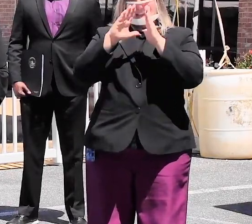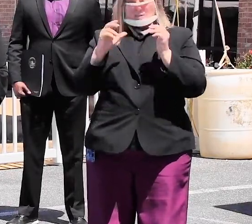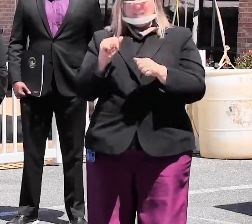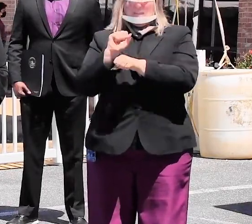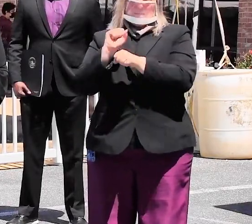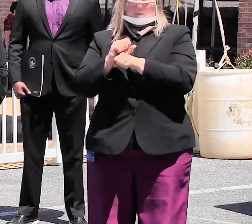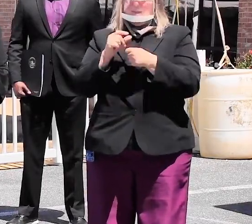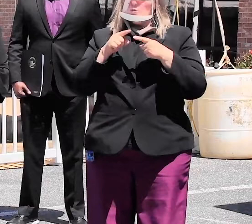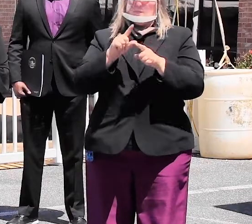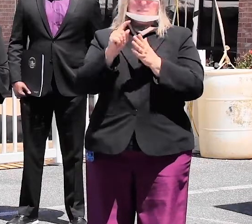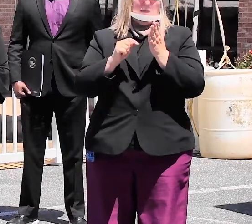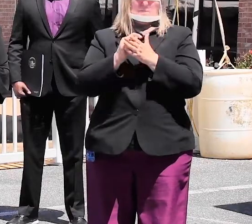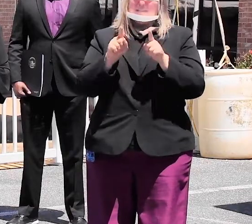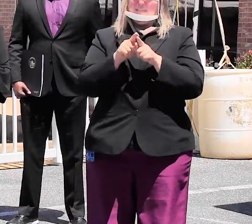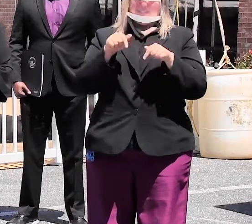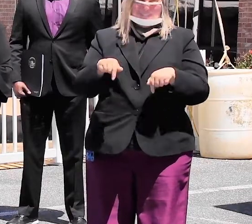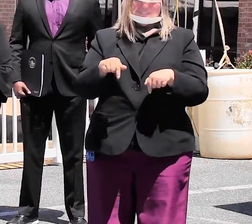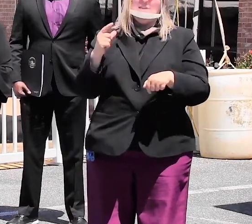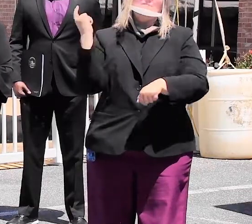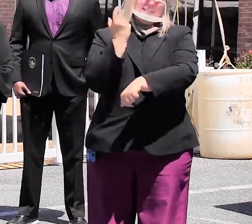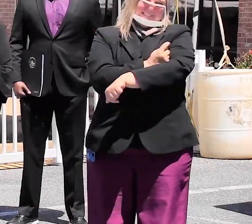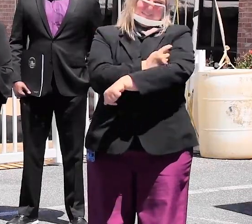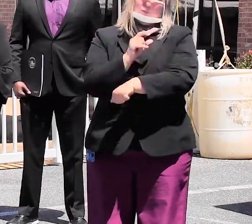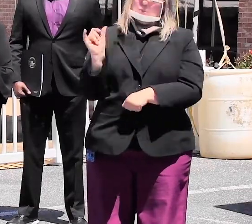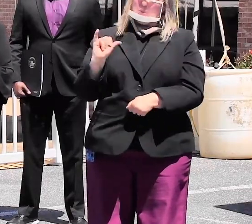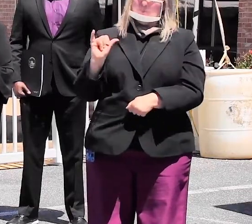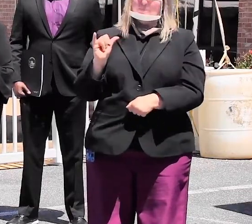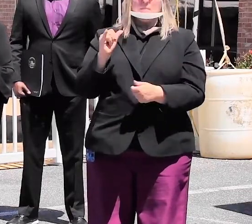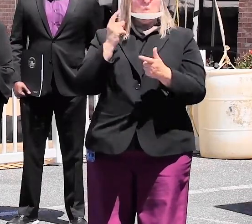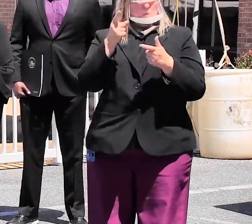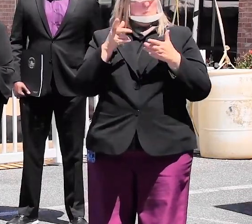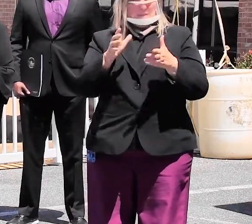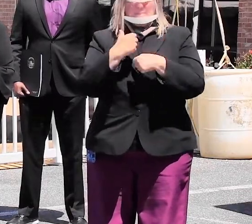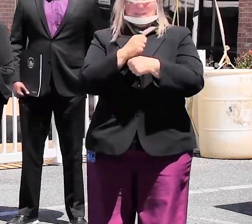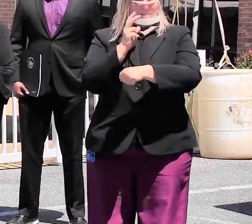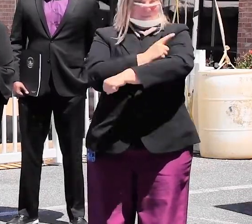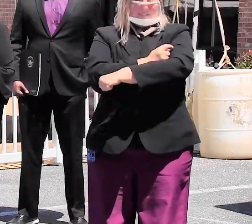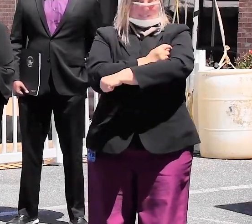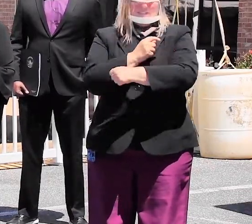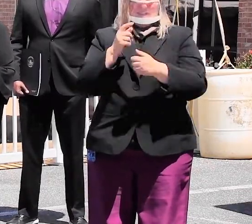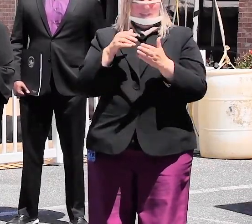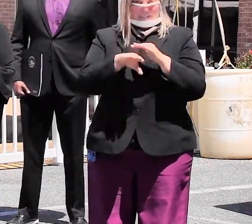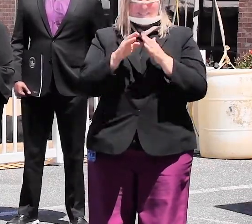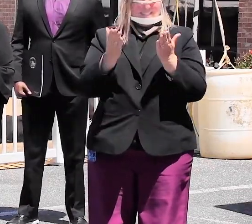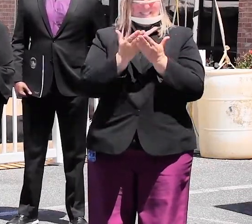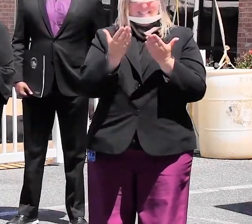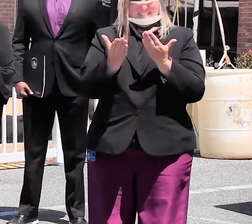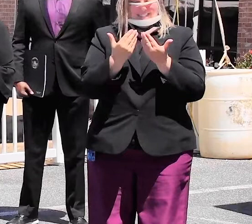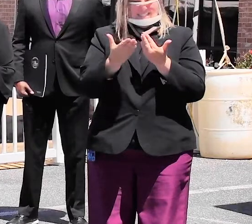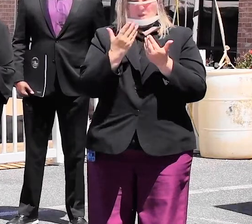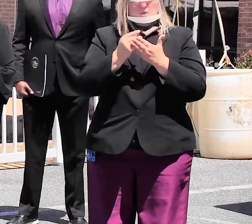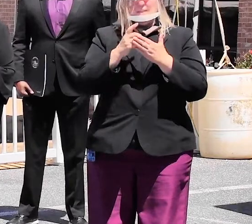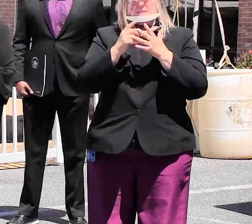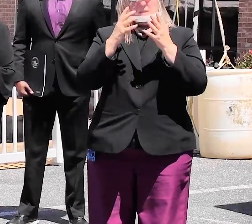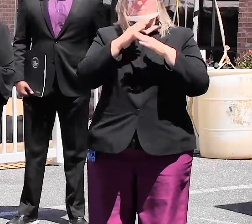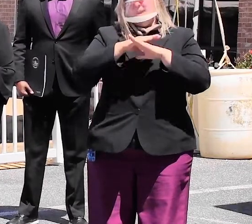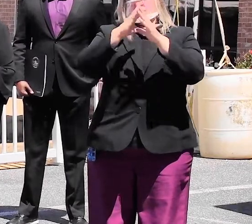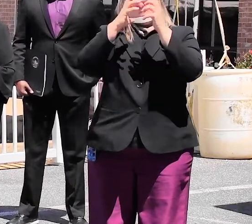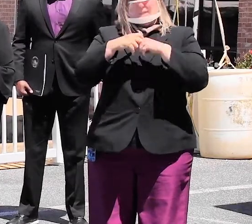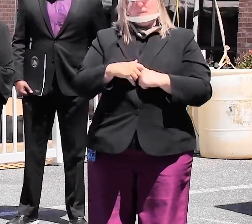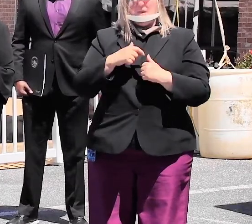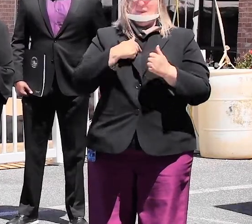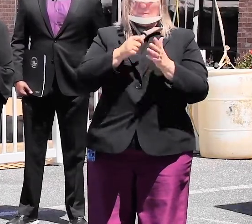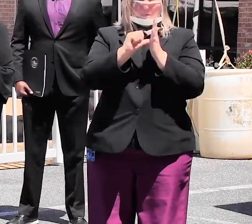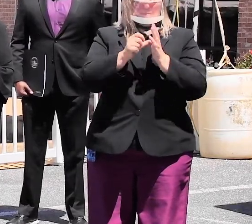and in times like these, vaccines. One way to make vaccine access easier is by breaking down barriers. I'm impressed by the speed